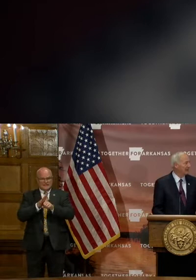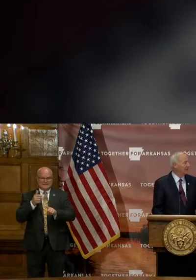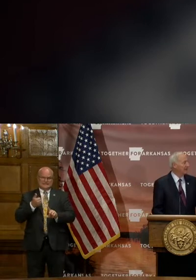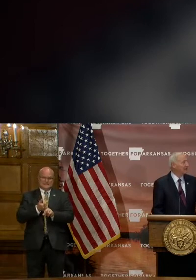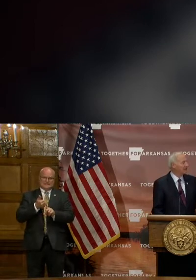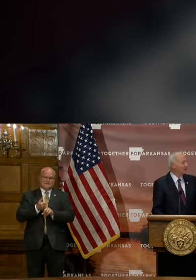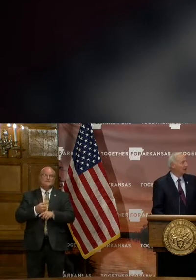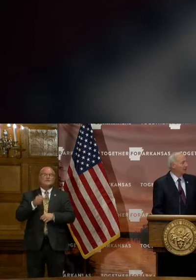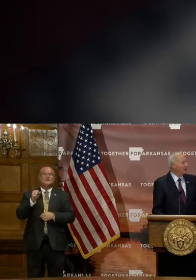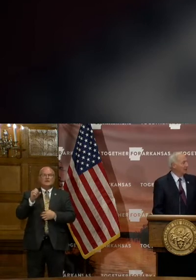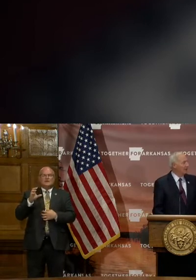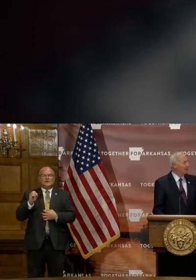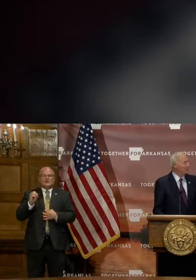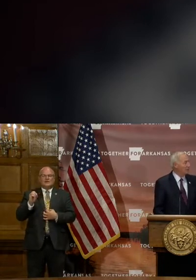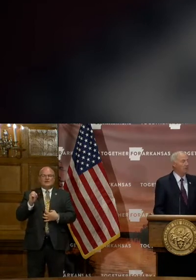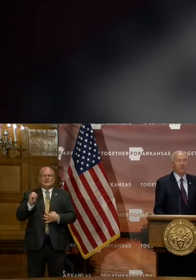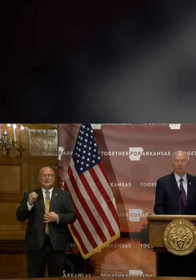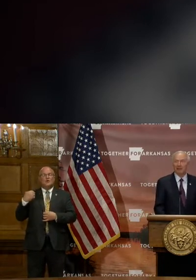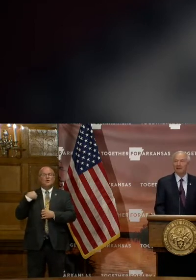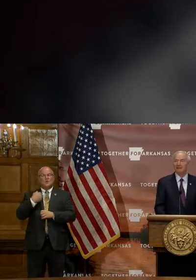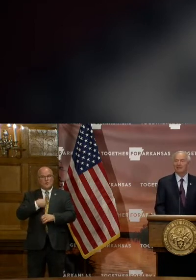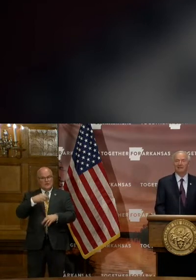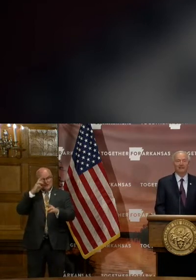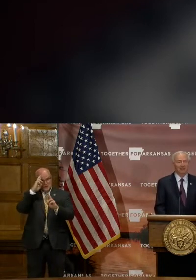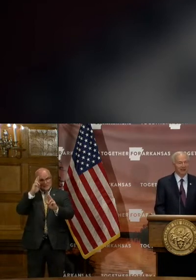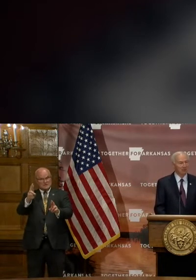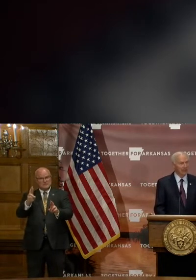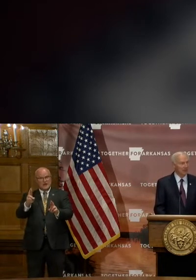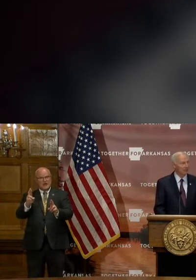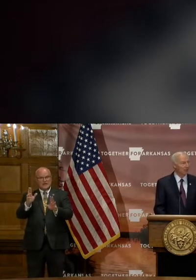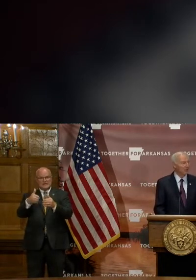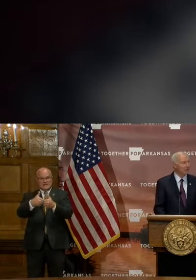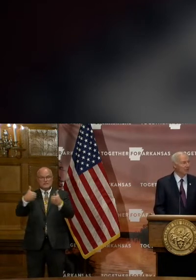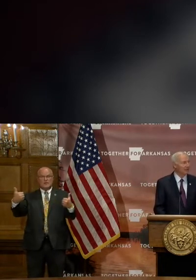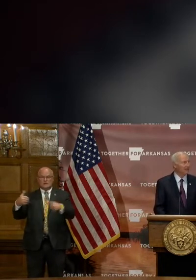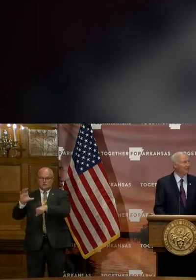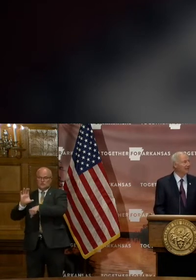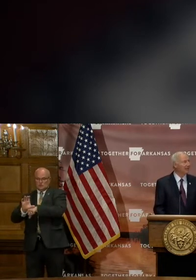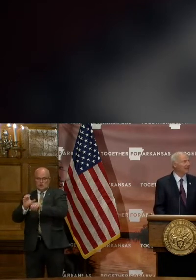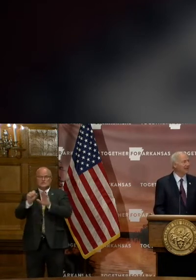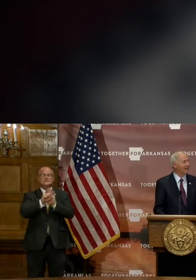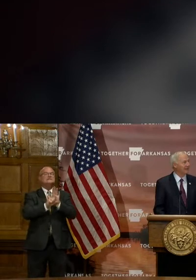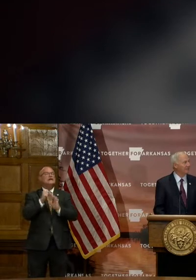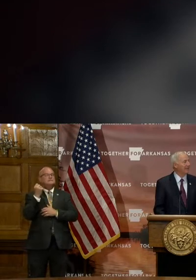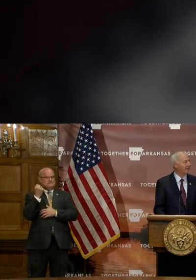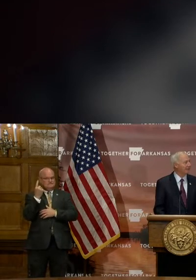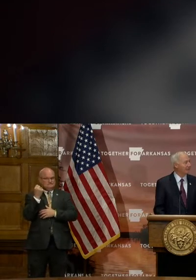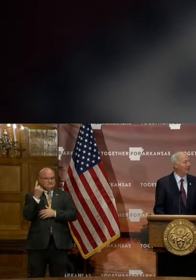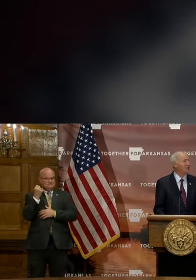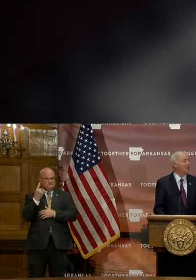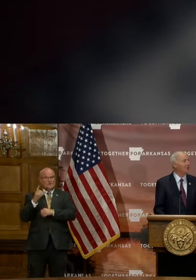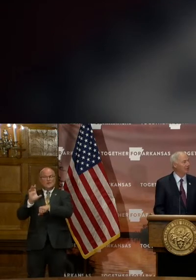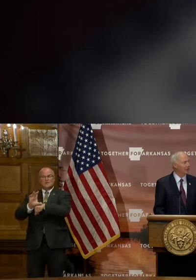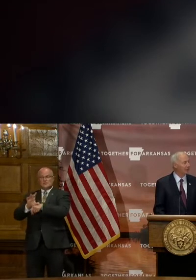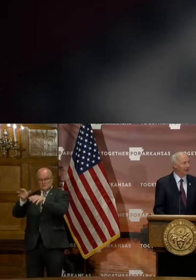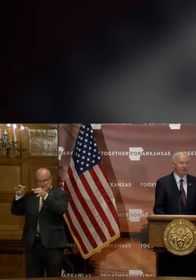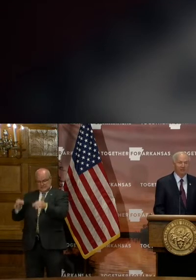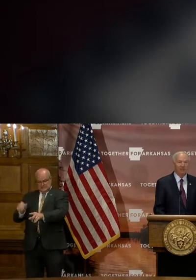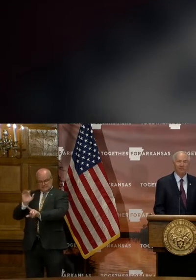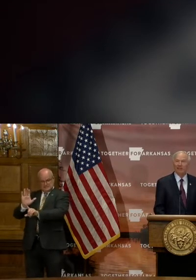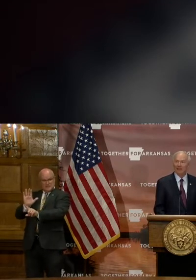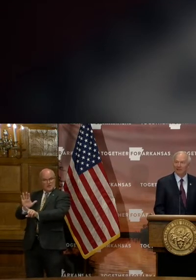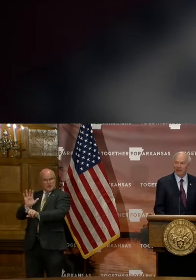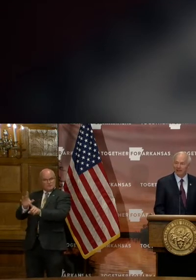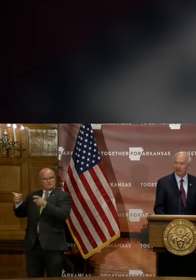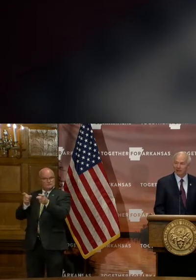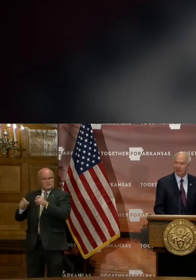COVID-19. And so we respect the separation of church and state. They make their decisions on their own